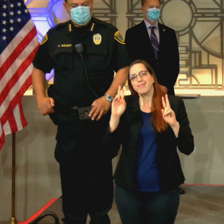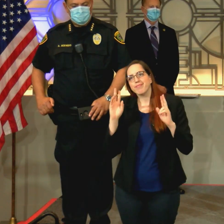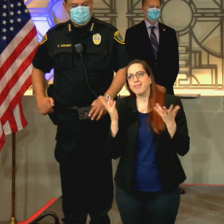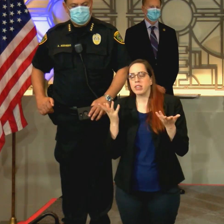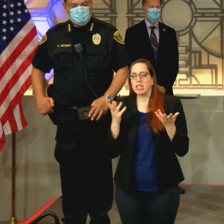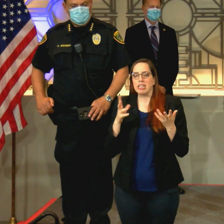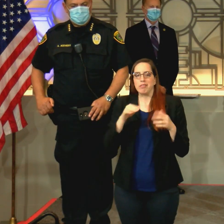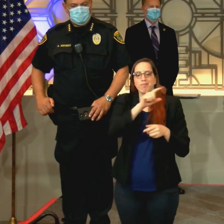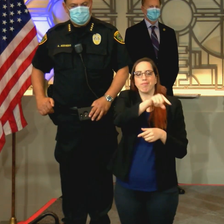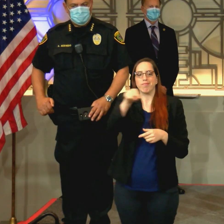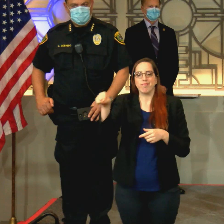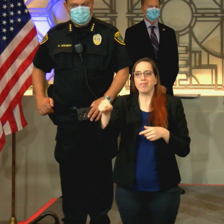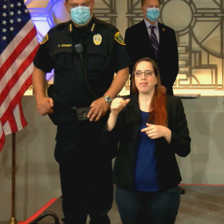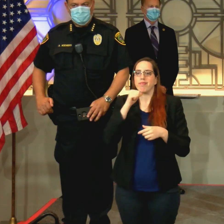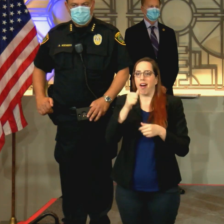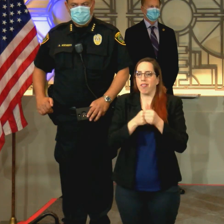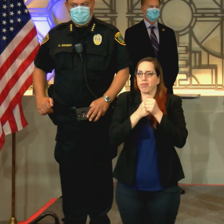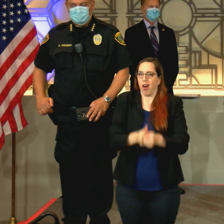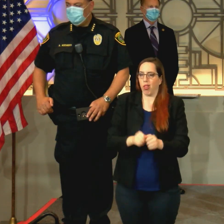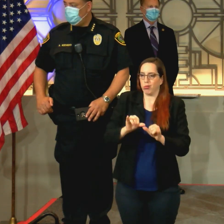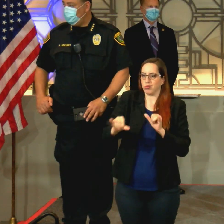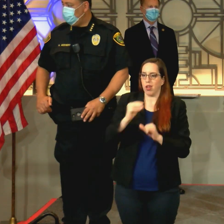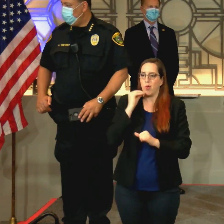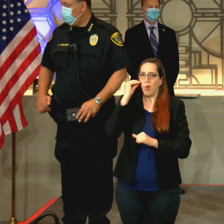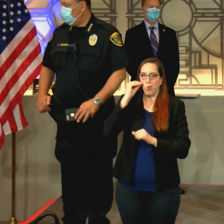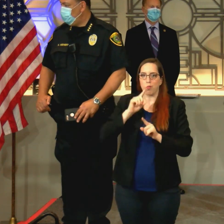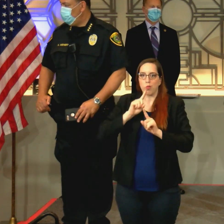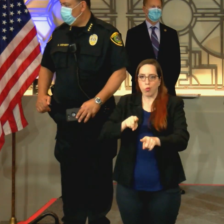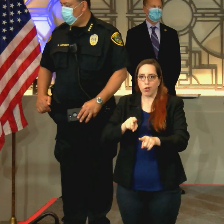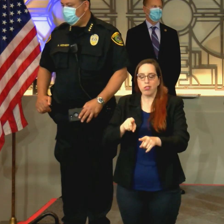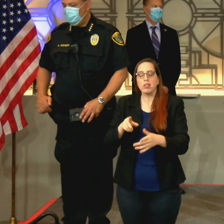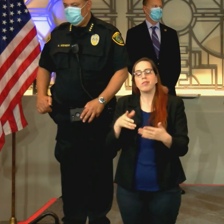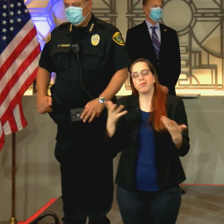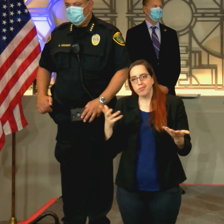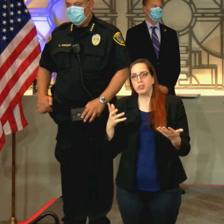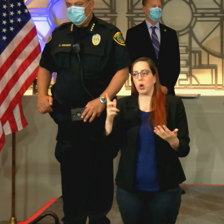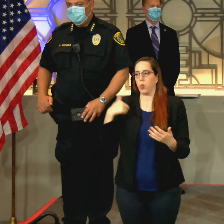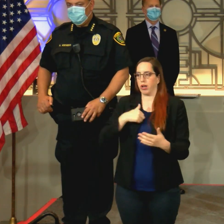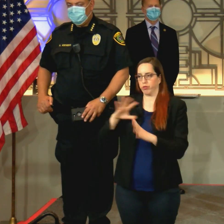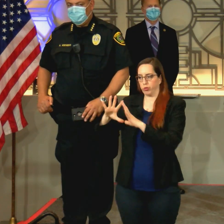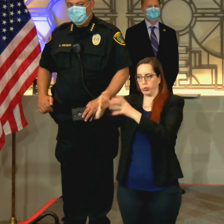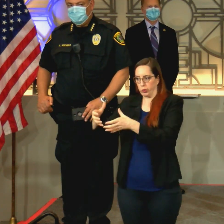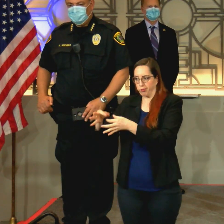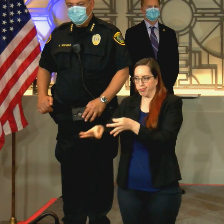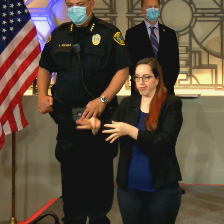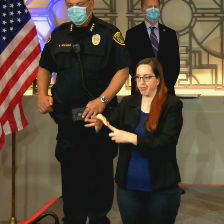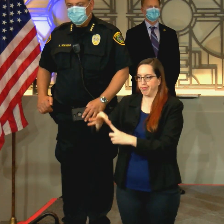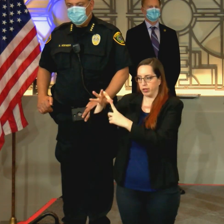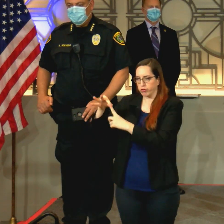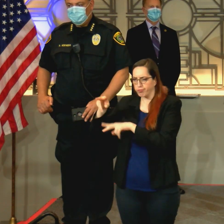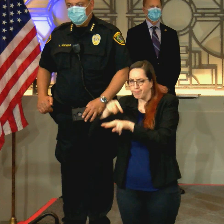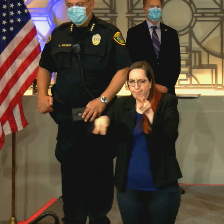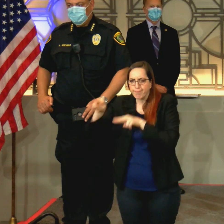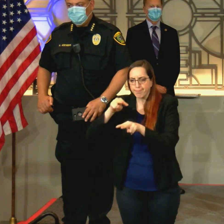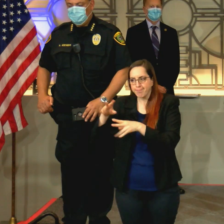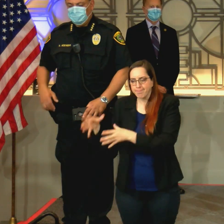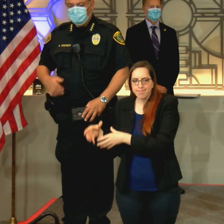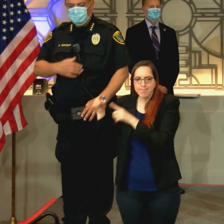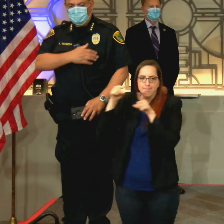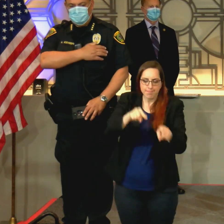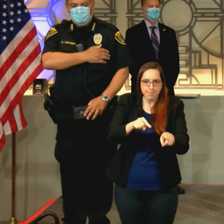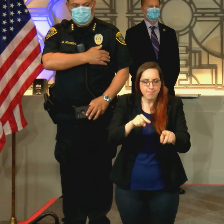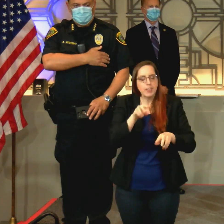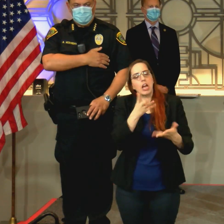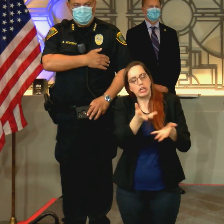not complied with the stay-home order. Thankfully, our task force has been able to get them to